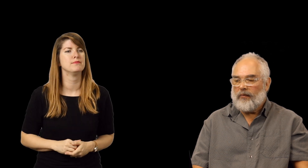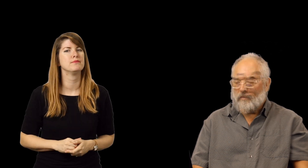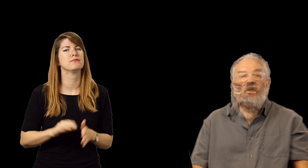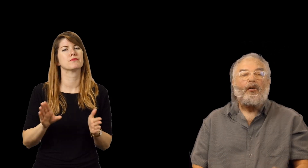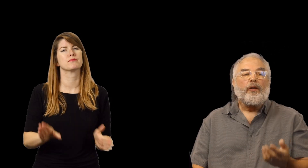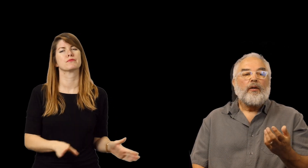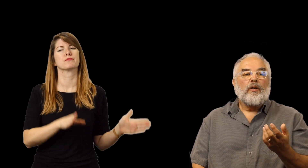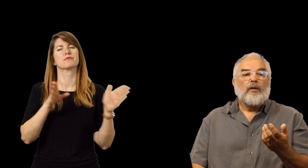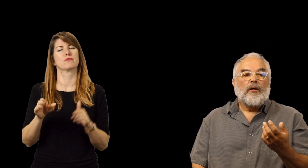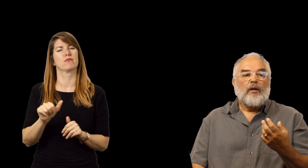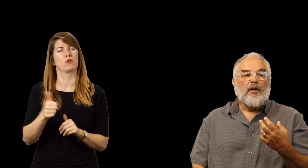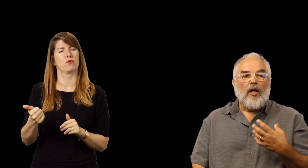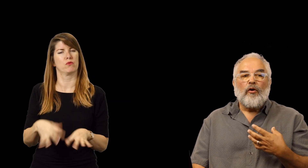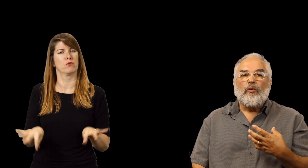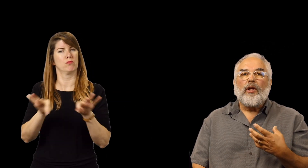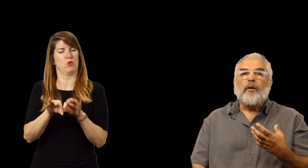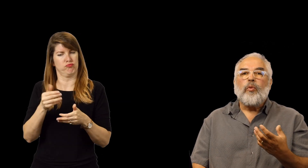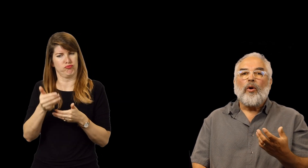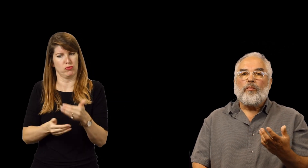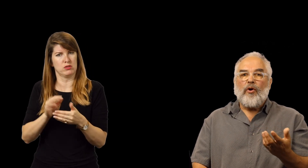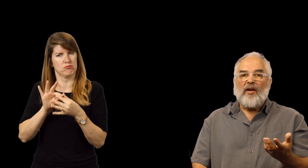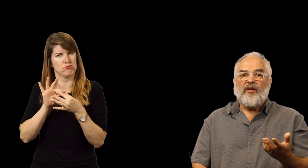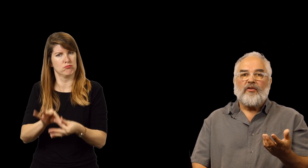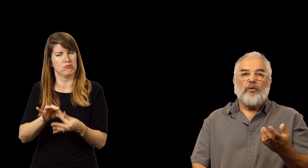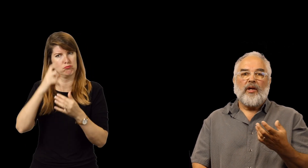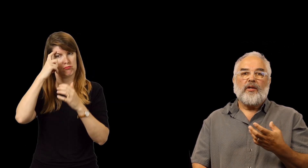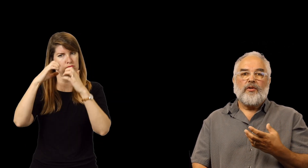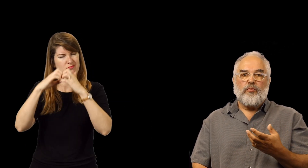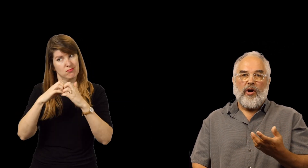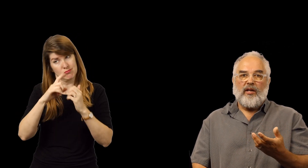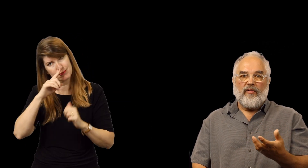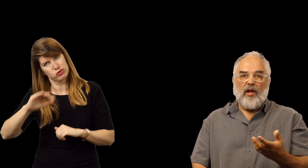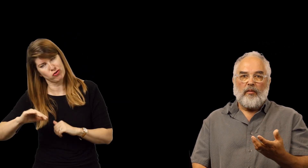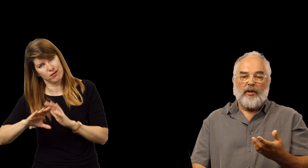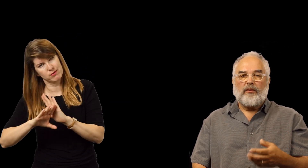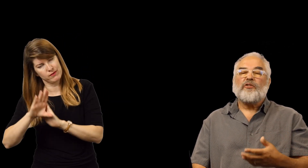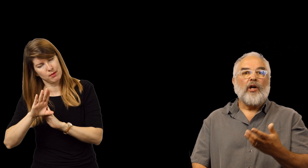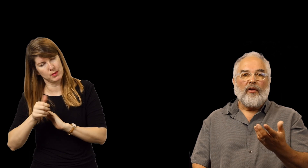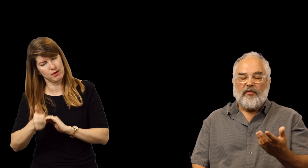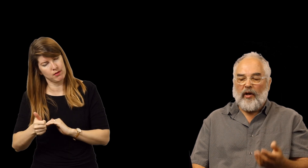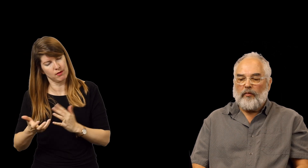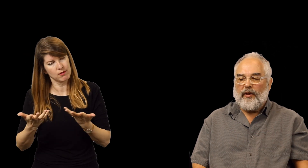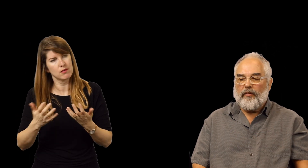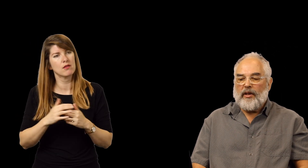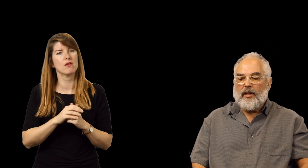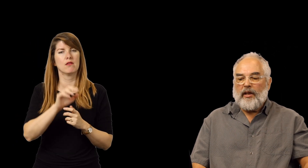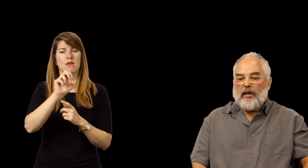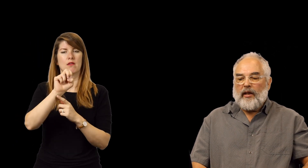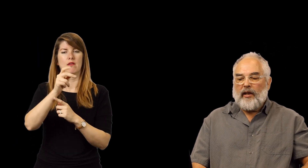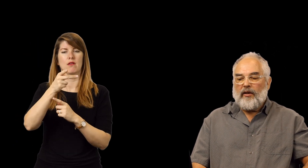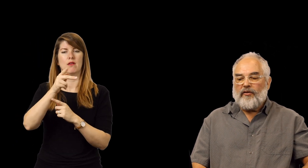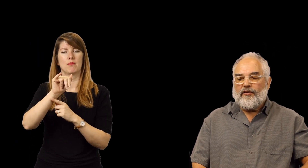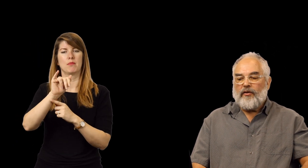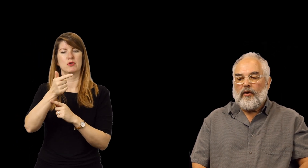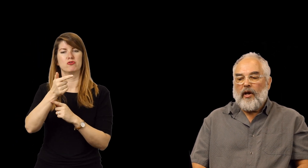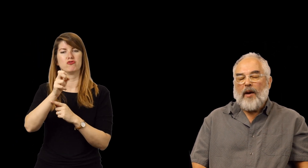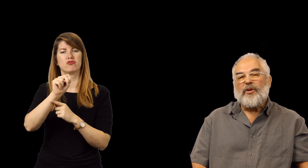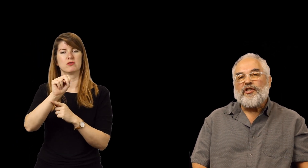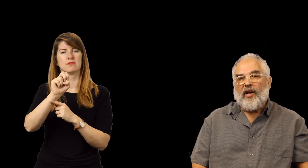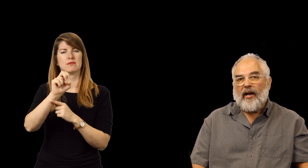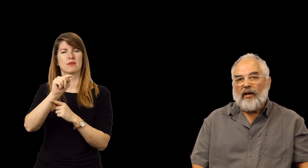way. Another really important process related to brain development, child development,